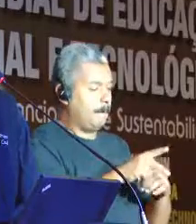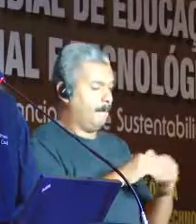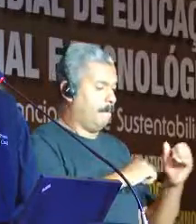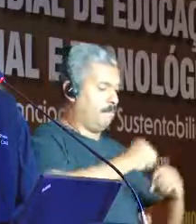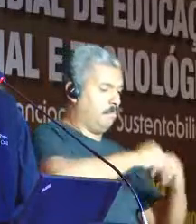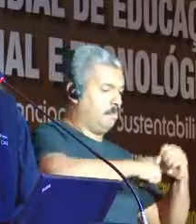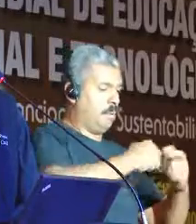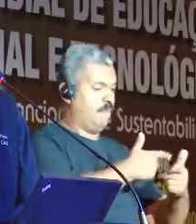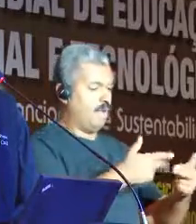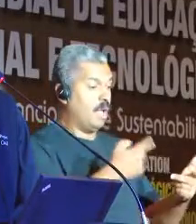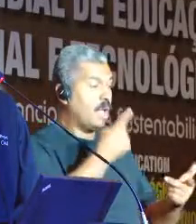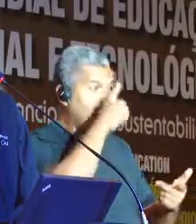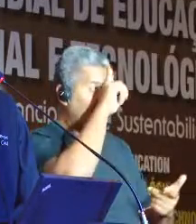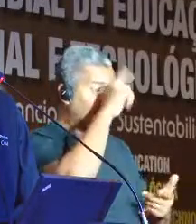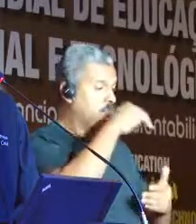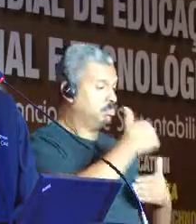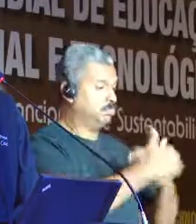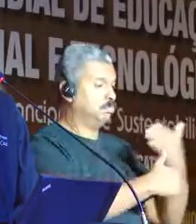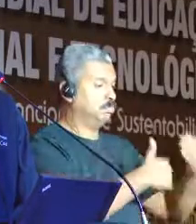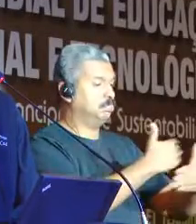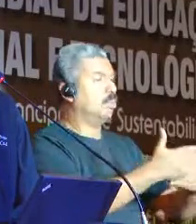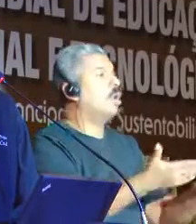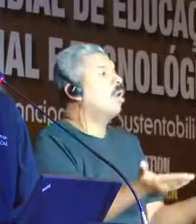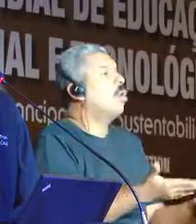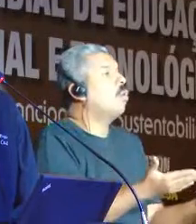about 350 people.